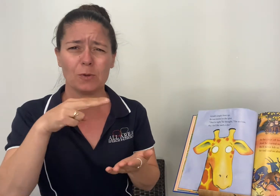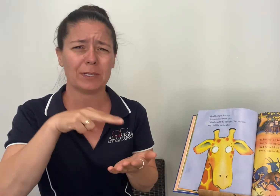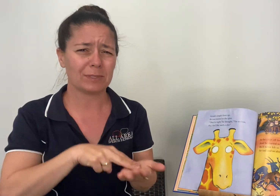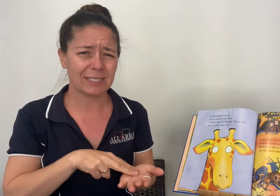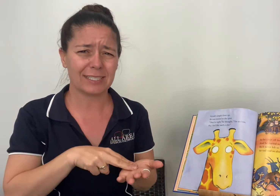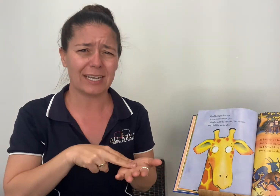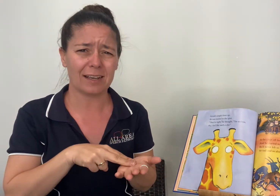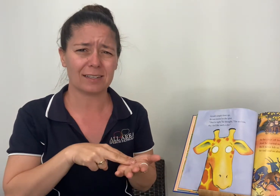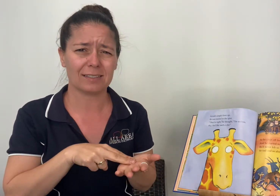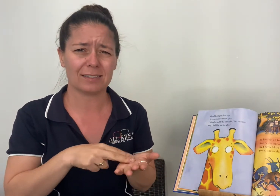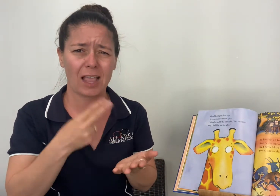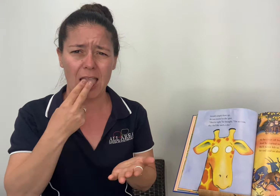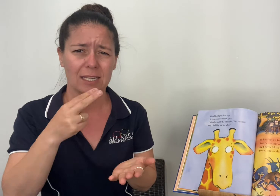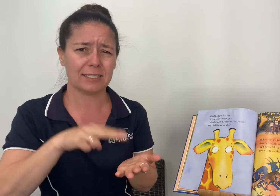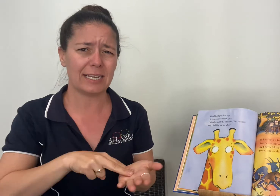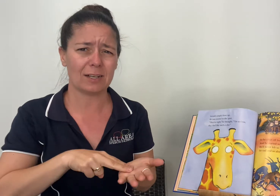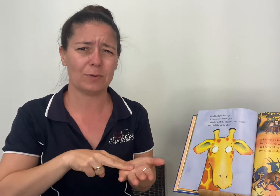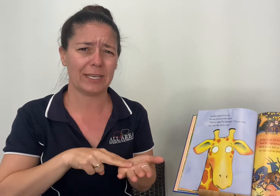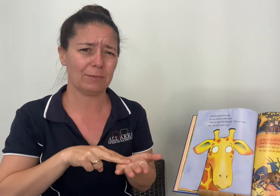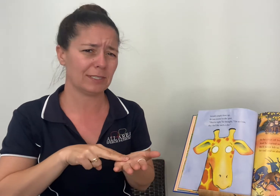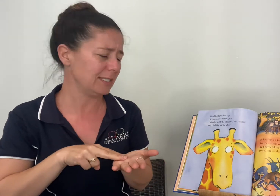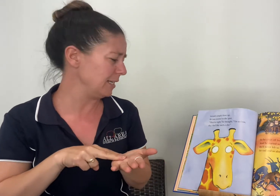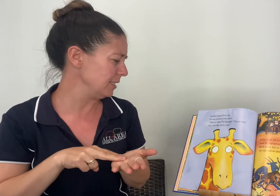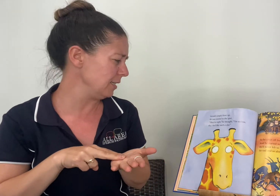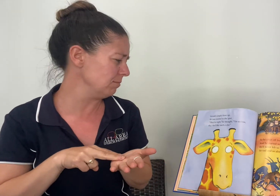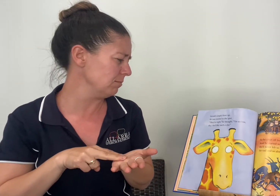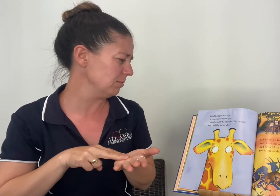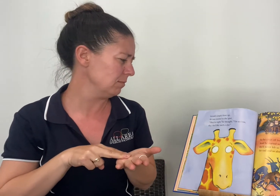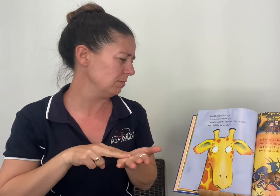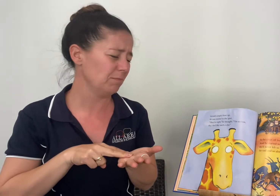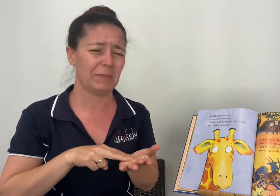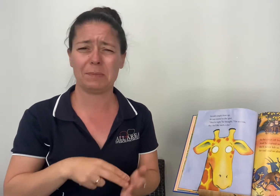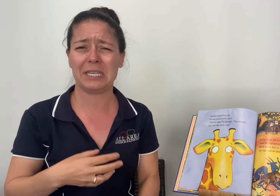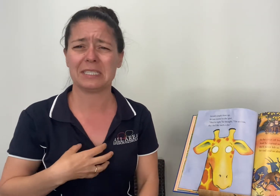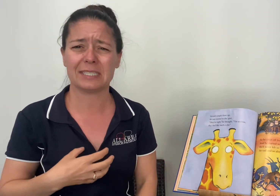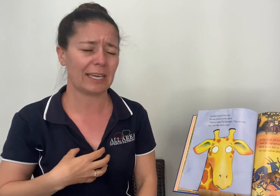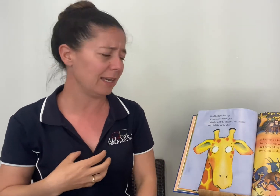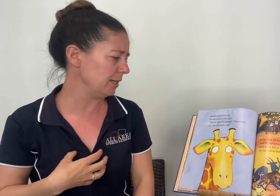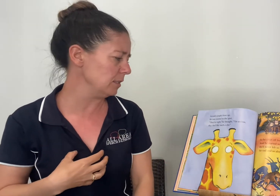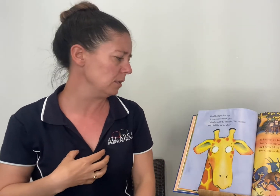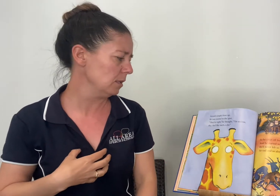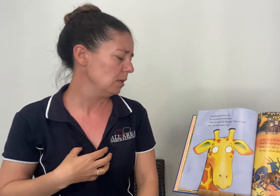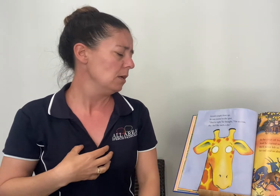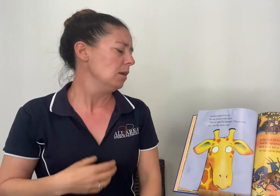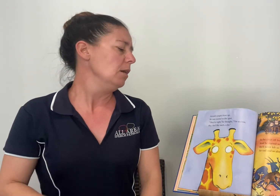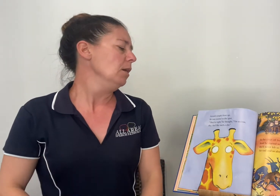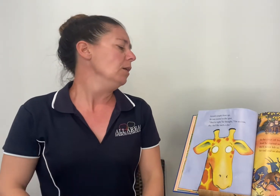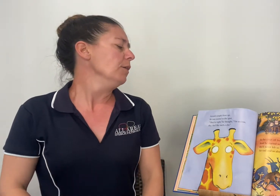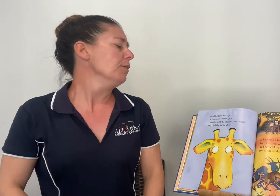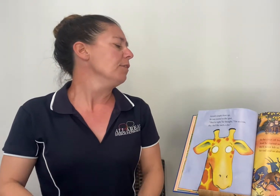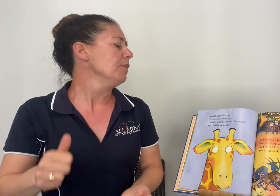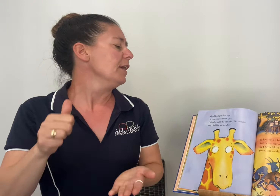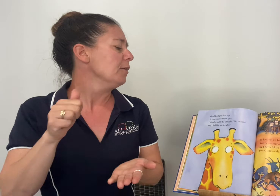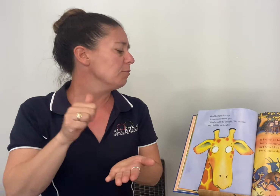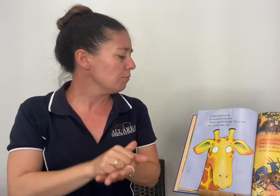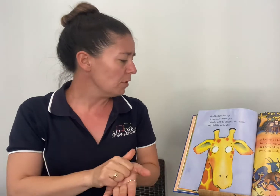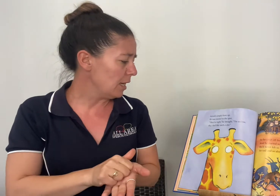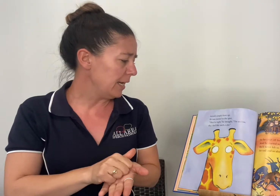was stuck where he was standing. Maybe he's scared. They're right,